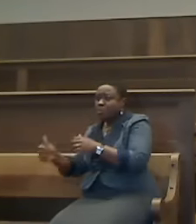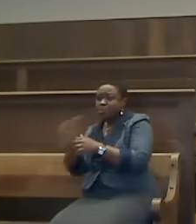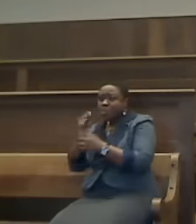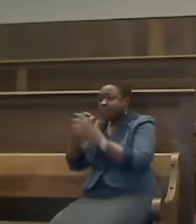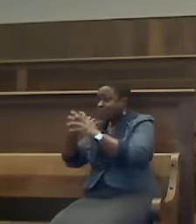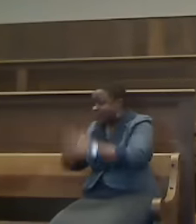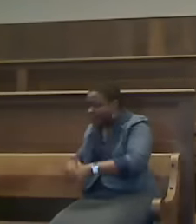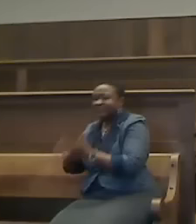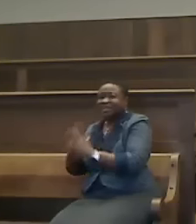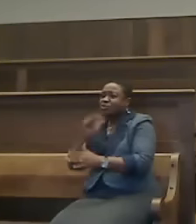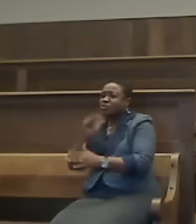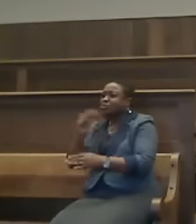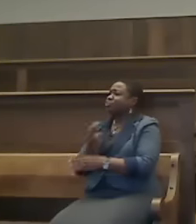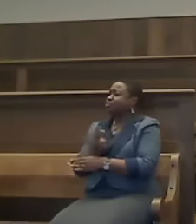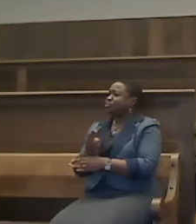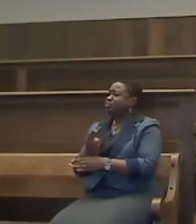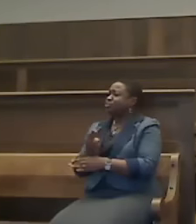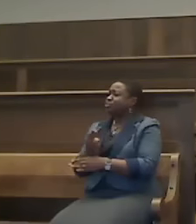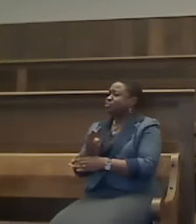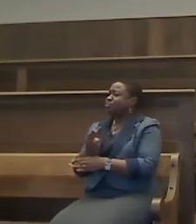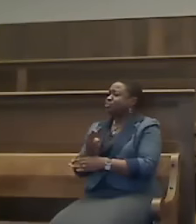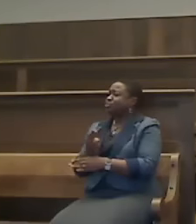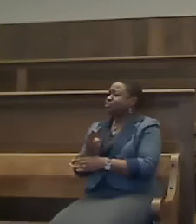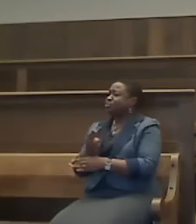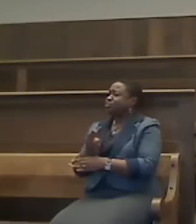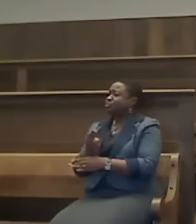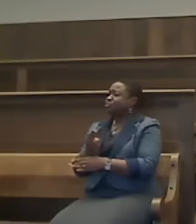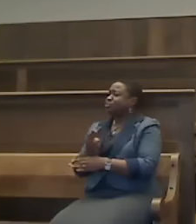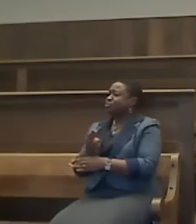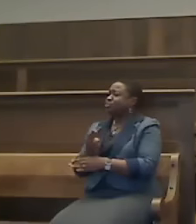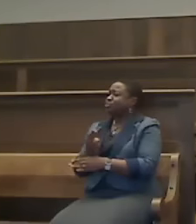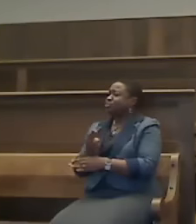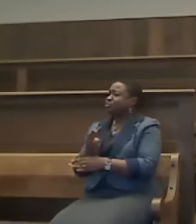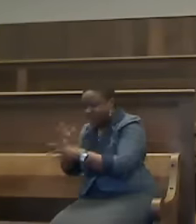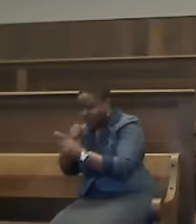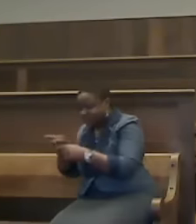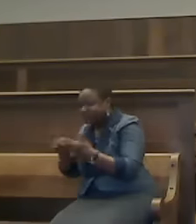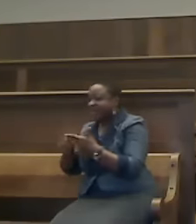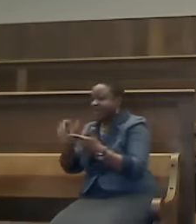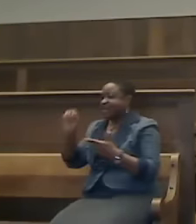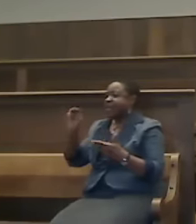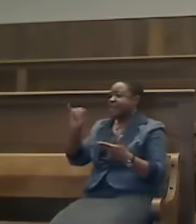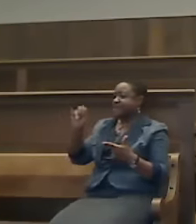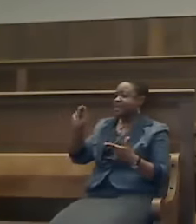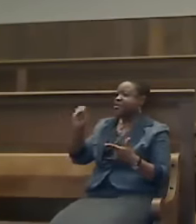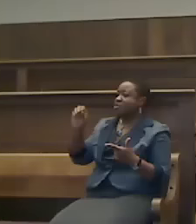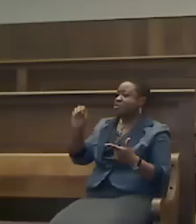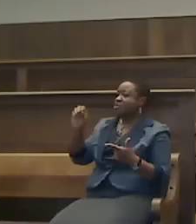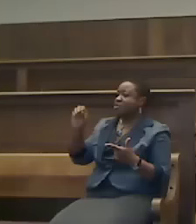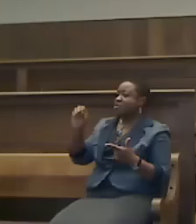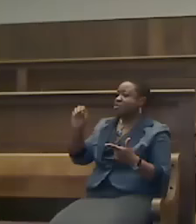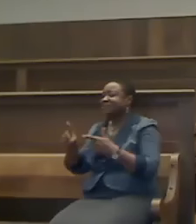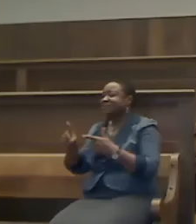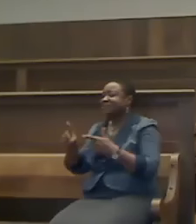detail. Well, the Bt toxin has properties of known allergens. It has the amino acid sequence. It's heat resistant. It's digestive resistant.